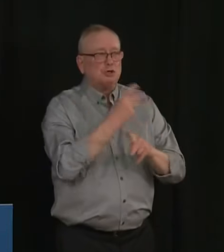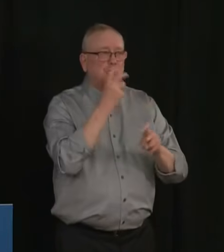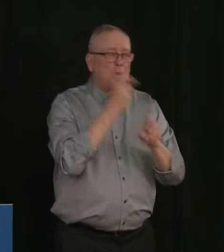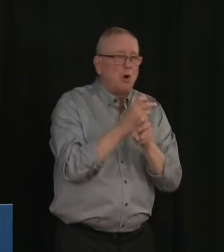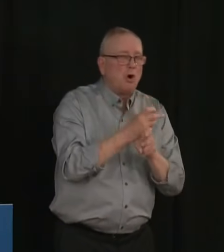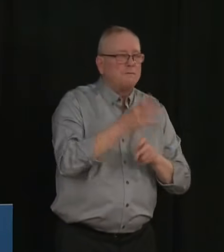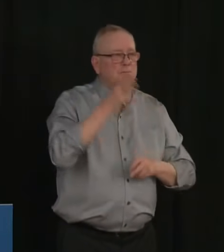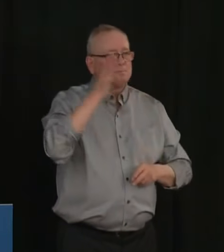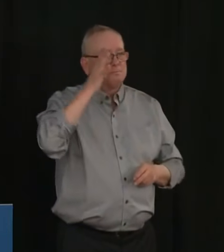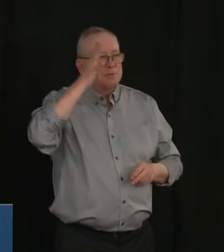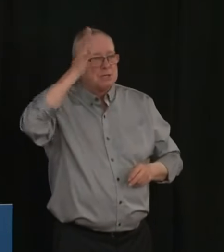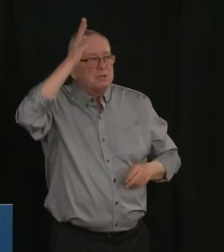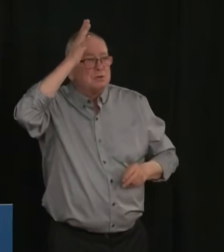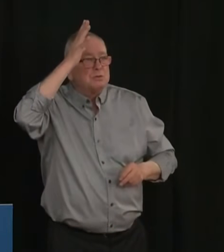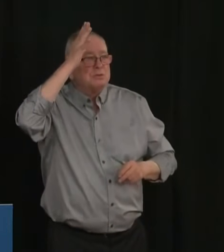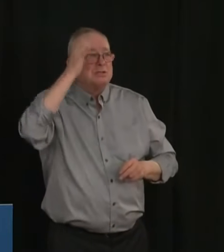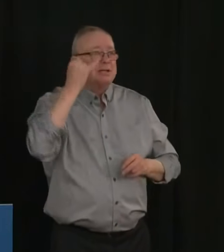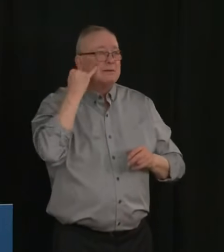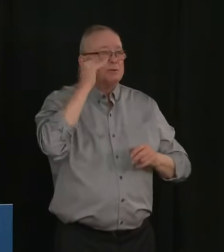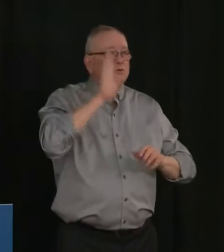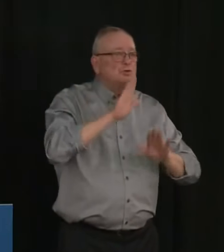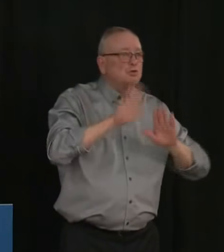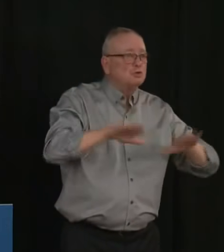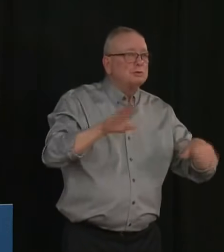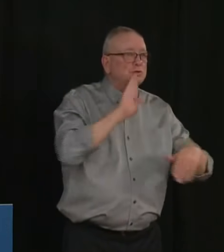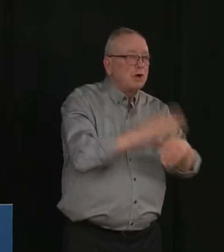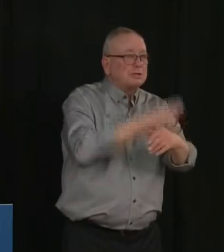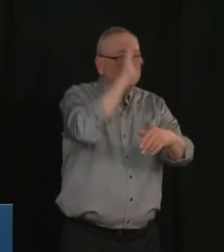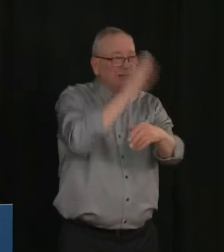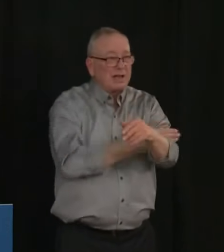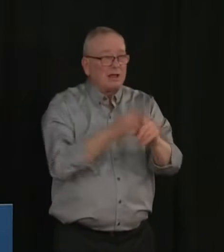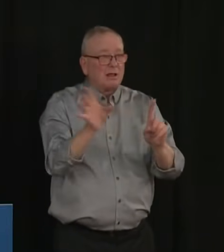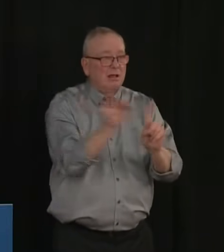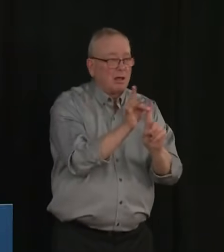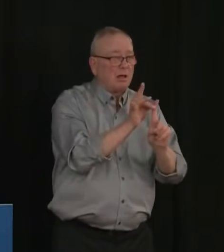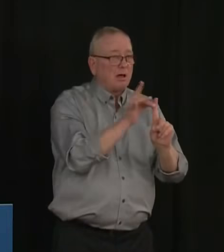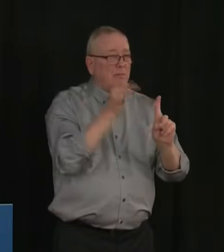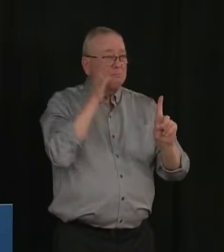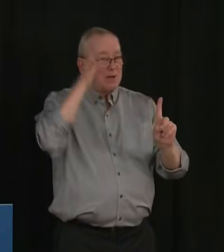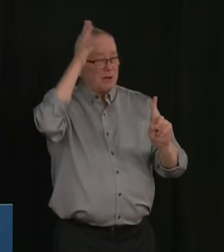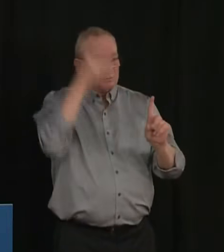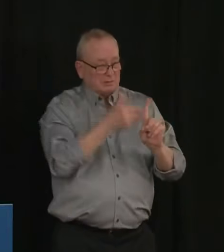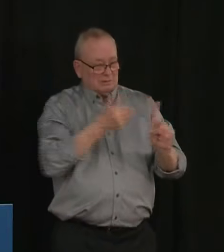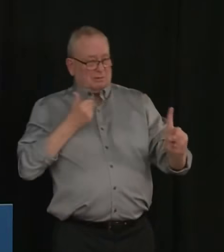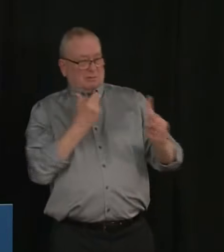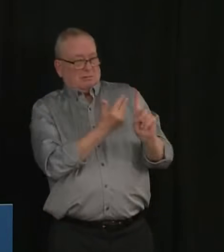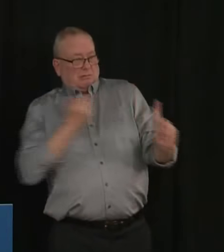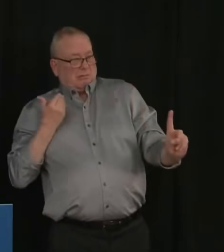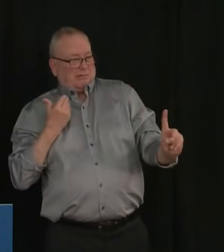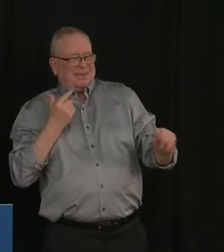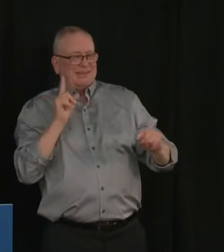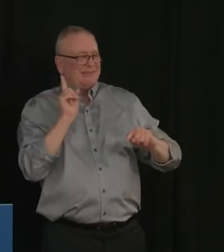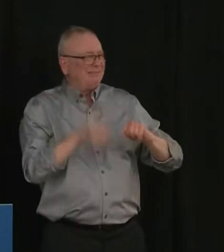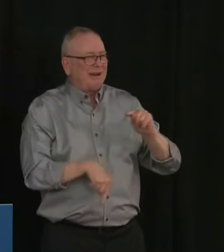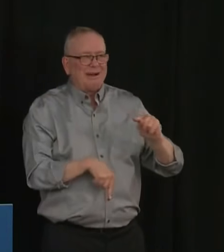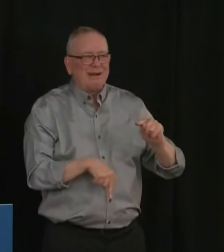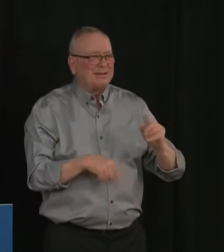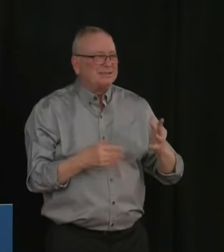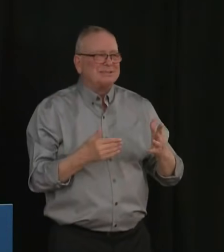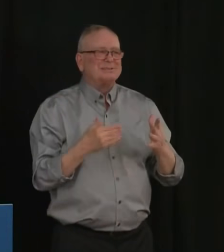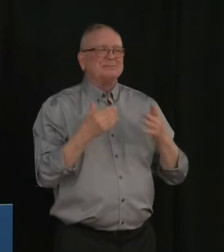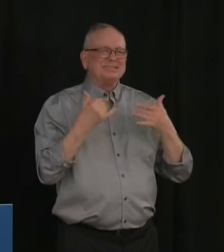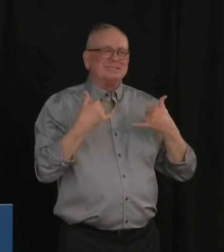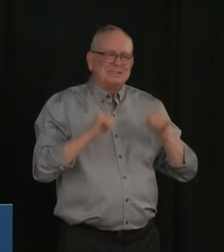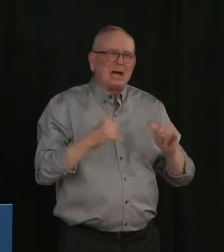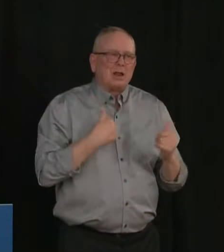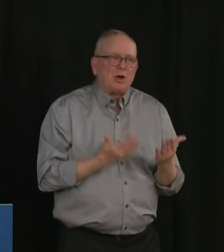isolate away from their infectious or exposed child. That's why supports, including hotels, are available for anyone